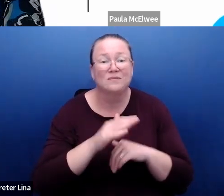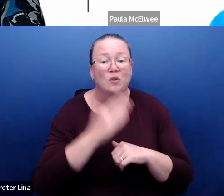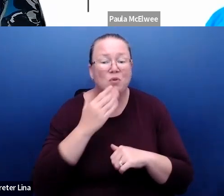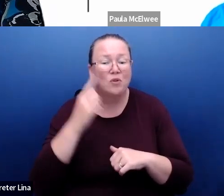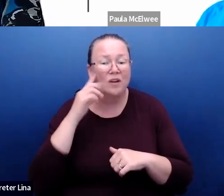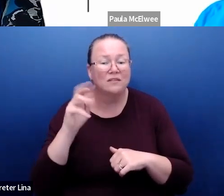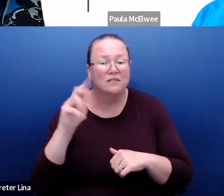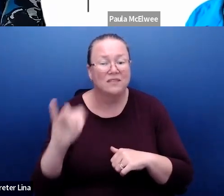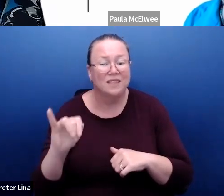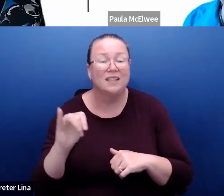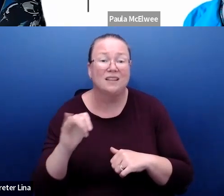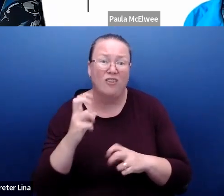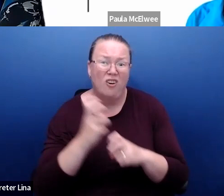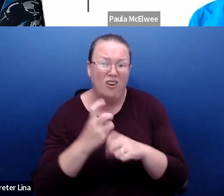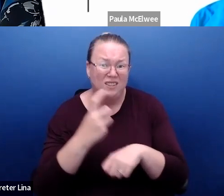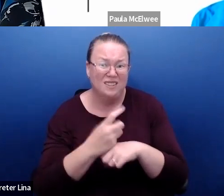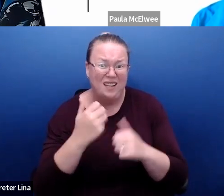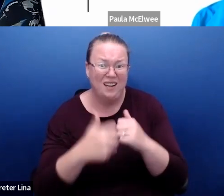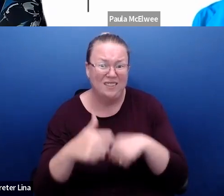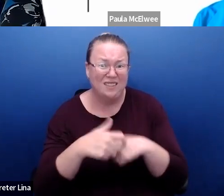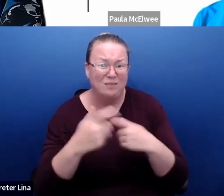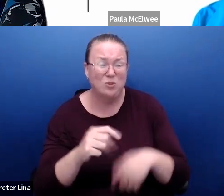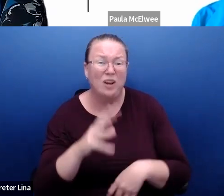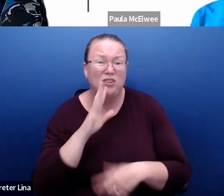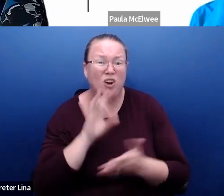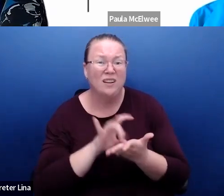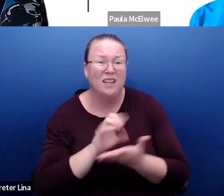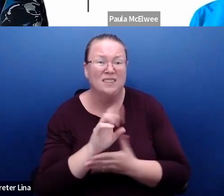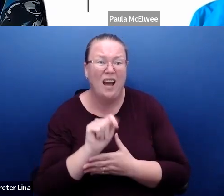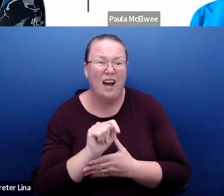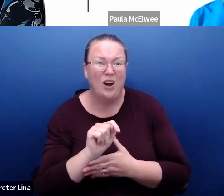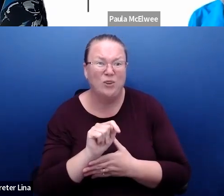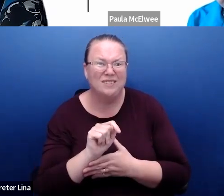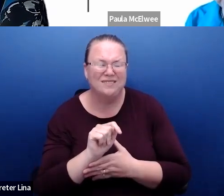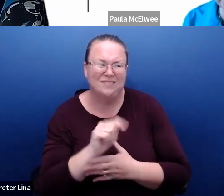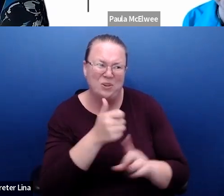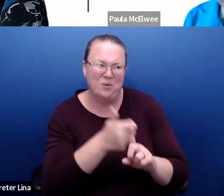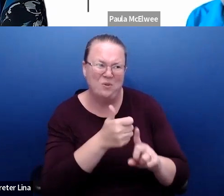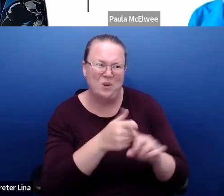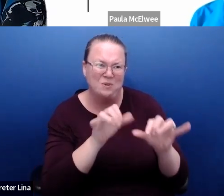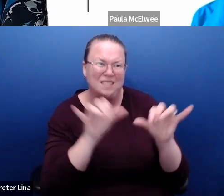She had a rough day. Every time she tried to talk, they kicked her out. Her own